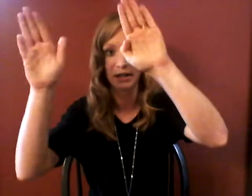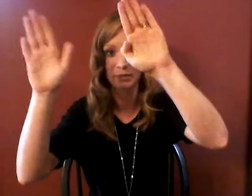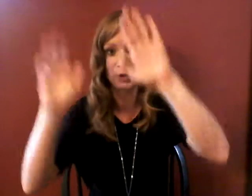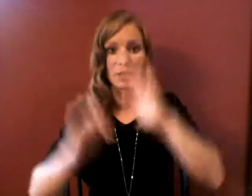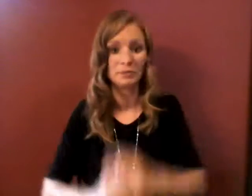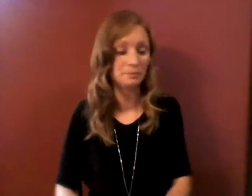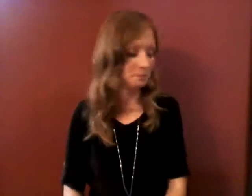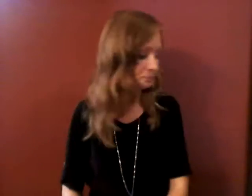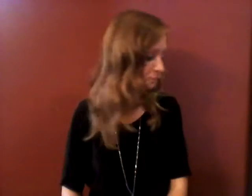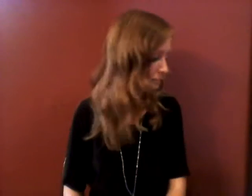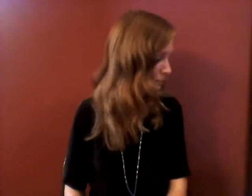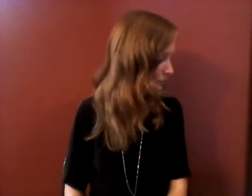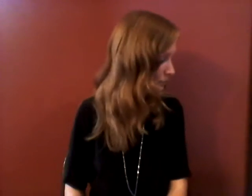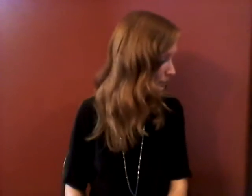volleyball.